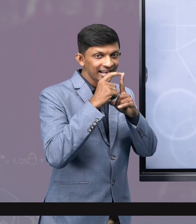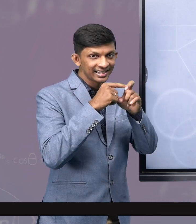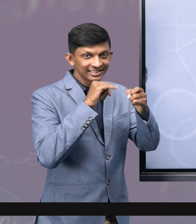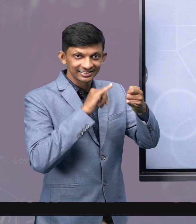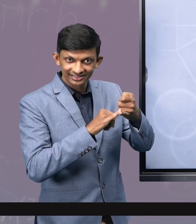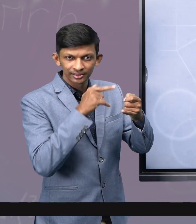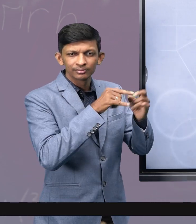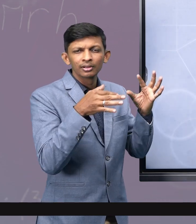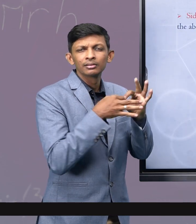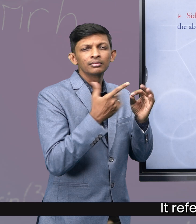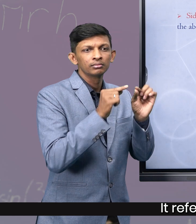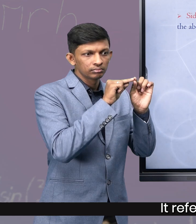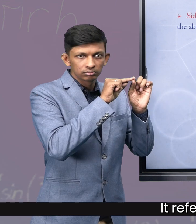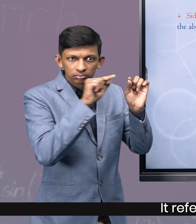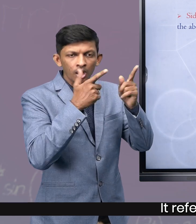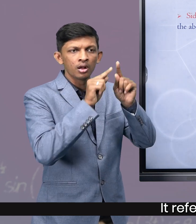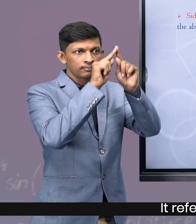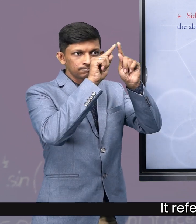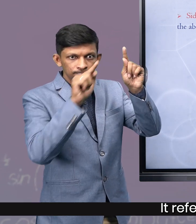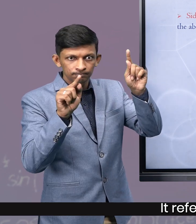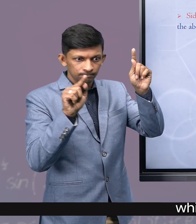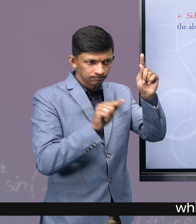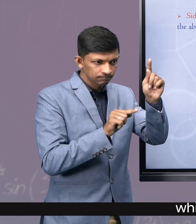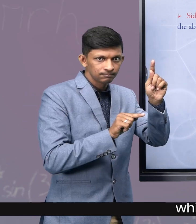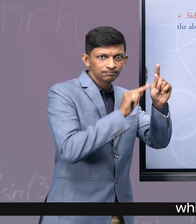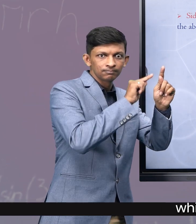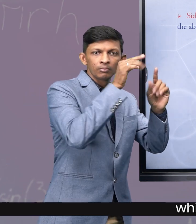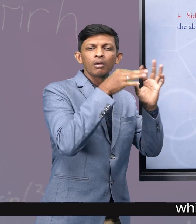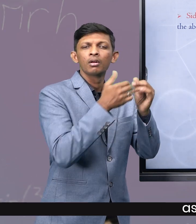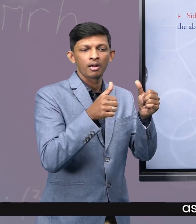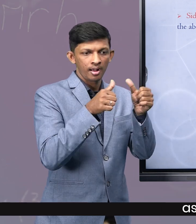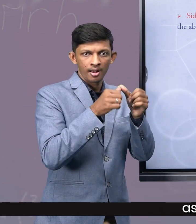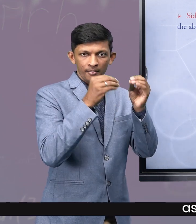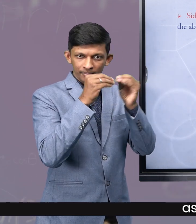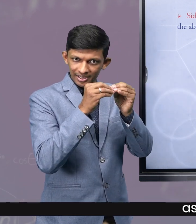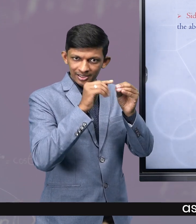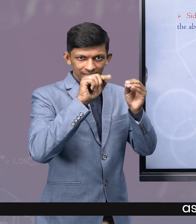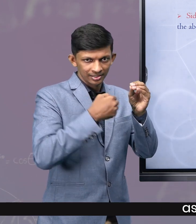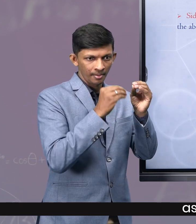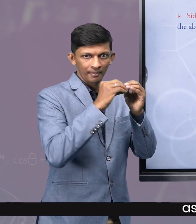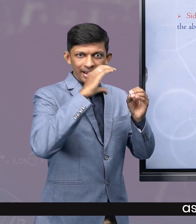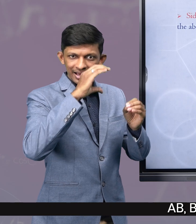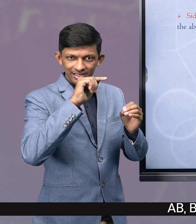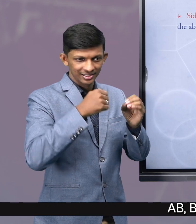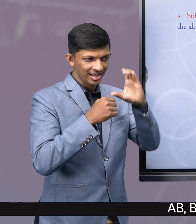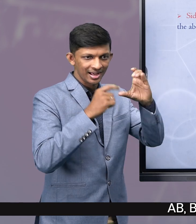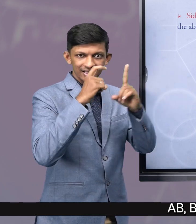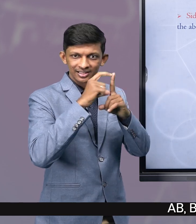Sides. It refers to the line segments which form the polygon as in the above figure. AB,